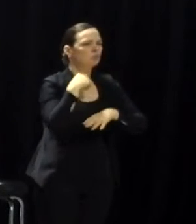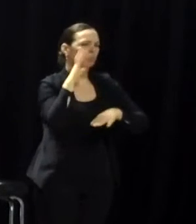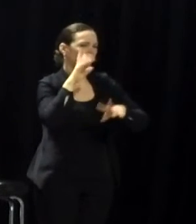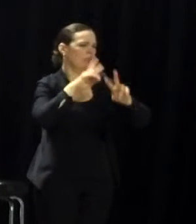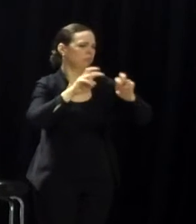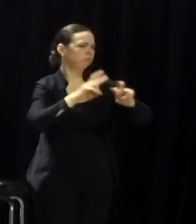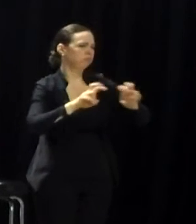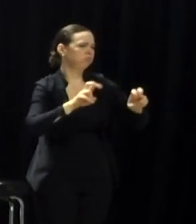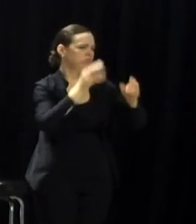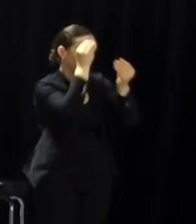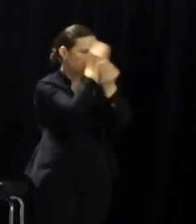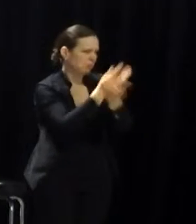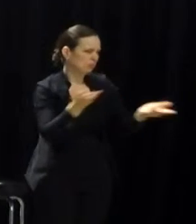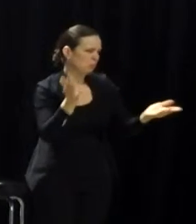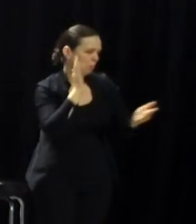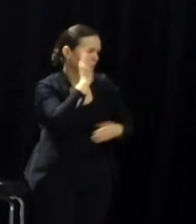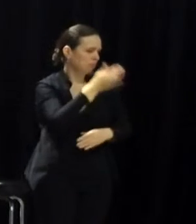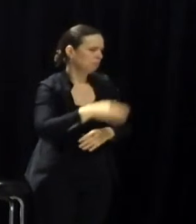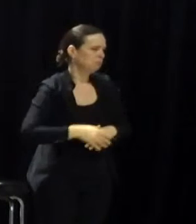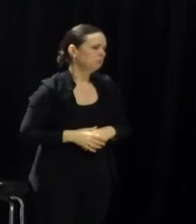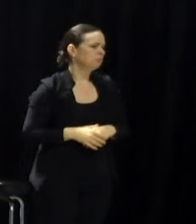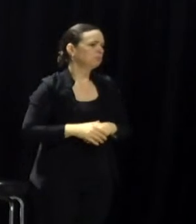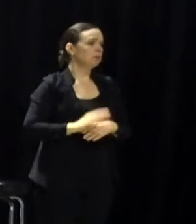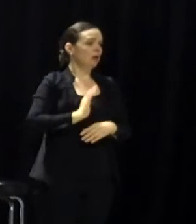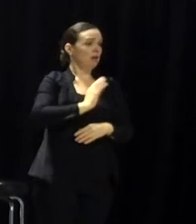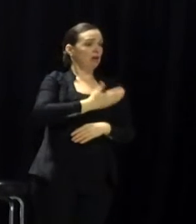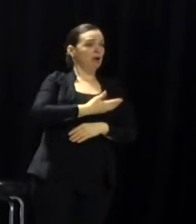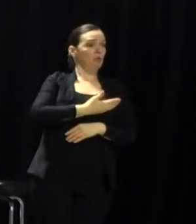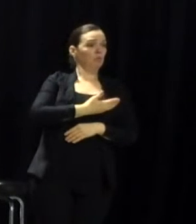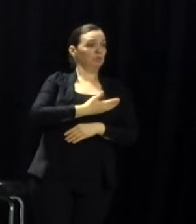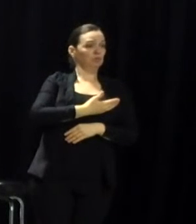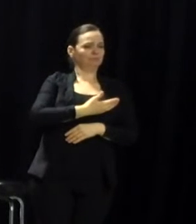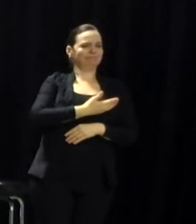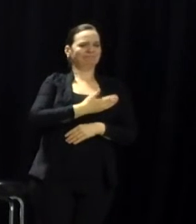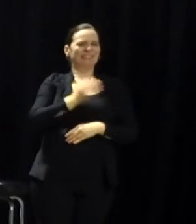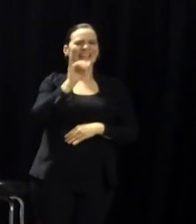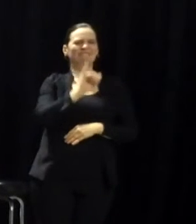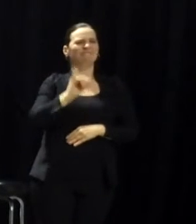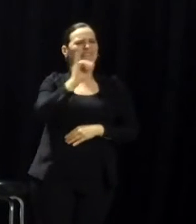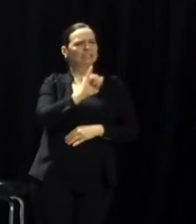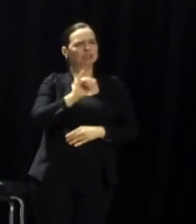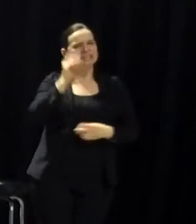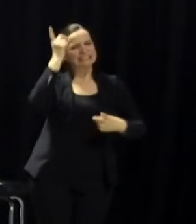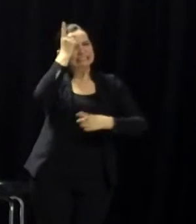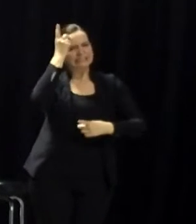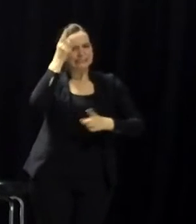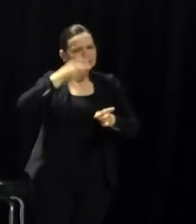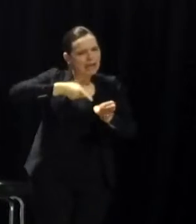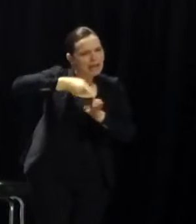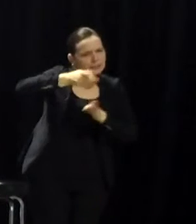Our epidemiologist and Dr. Gupta looked at it. And the reality is, if you have